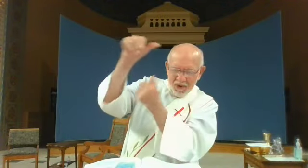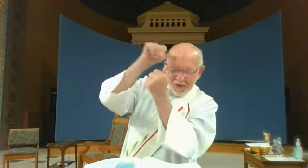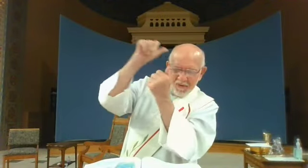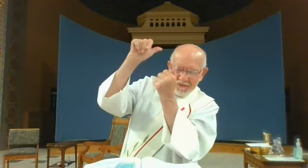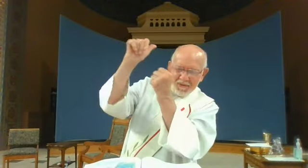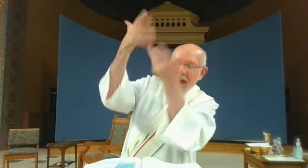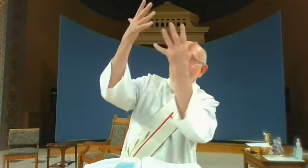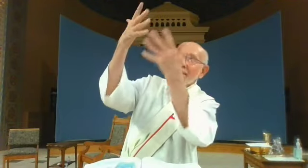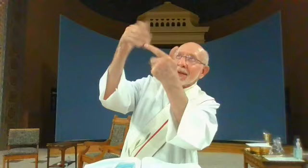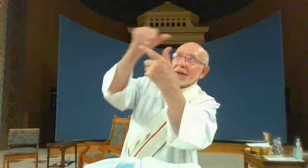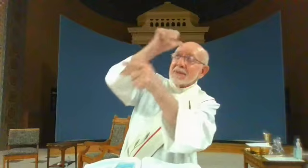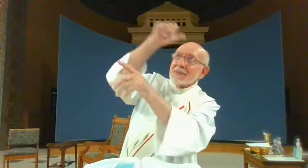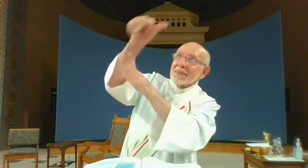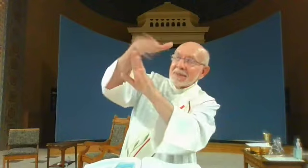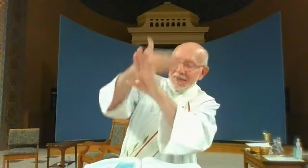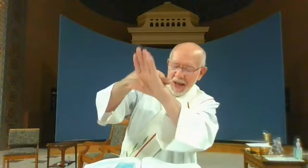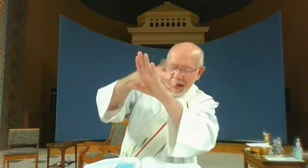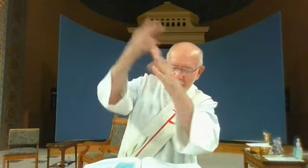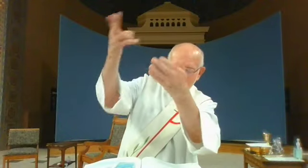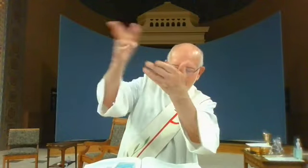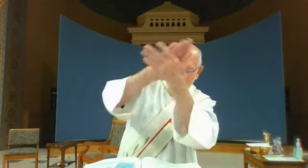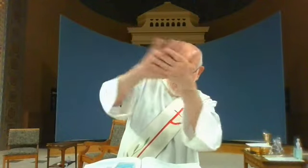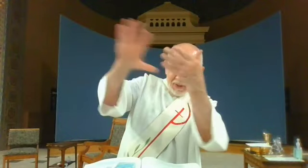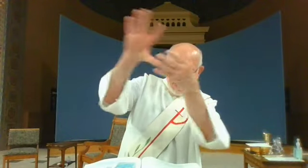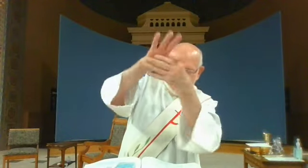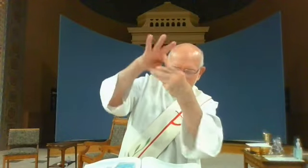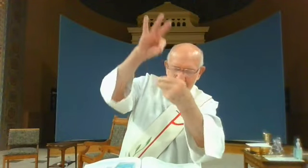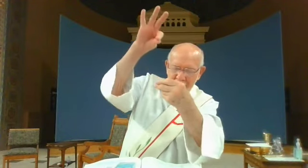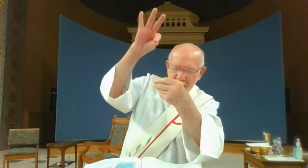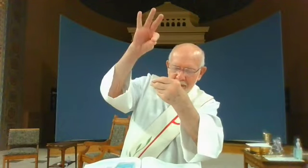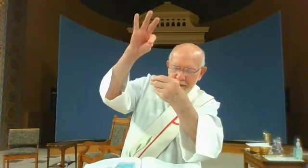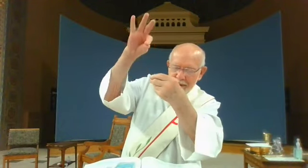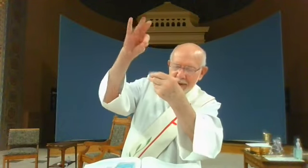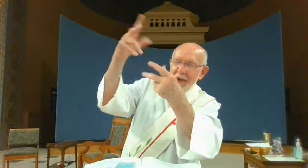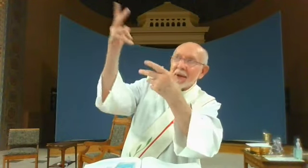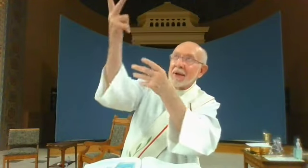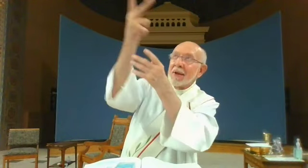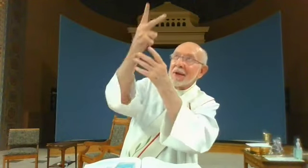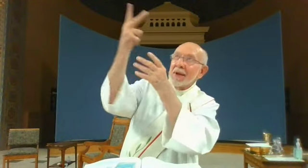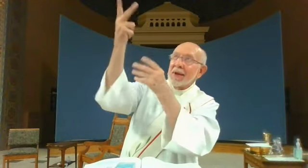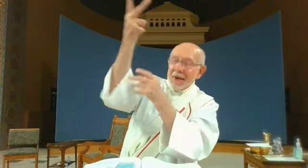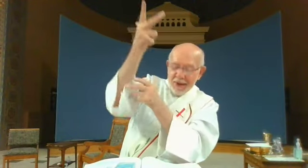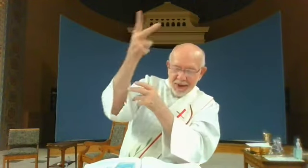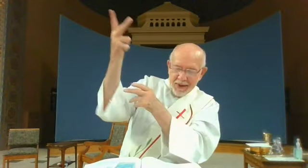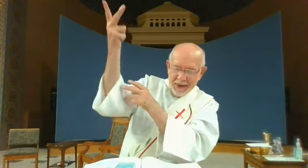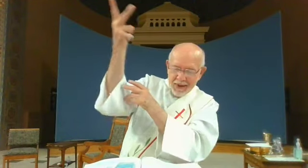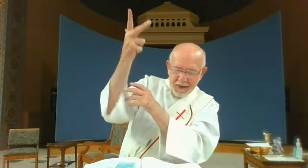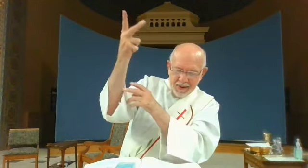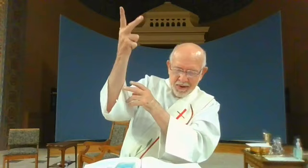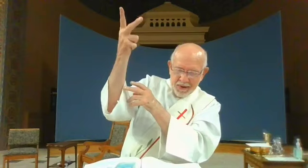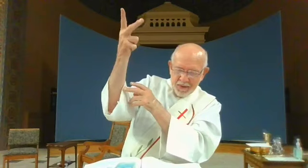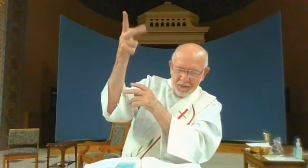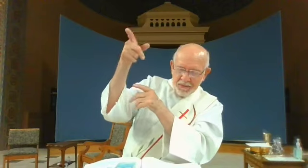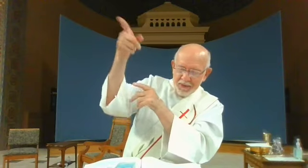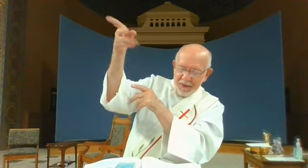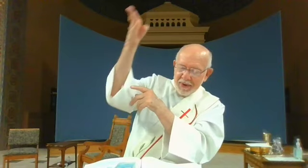Glory to the Father, the Son, and the Holy Spirit, to God who